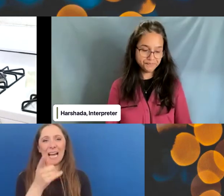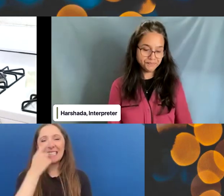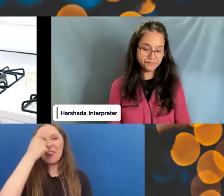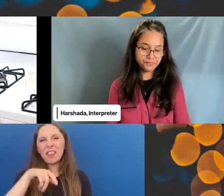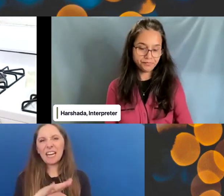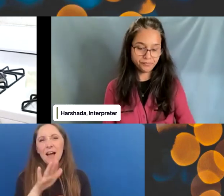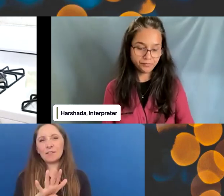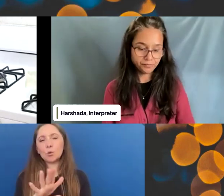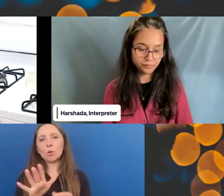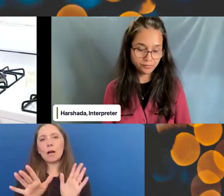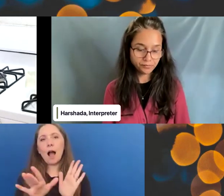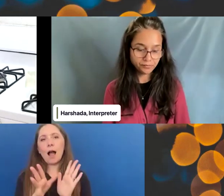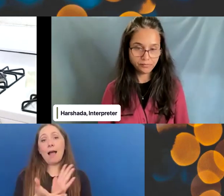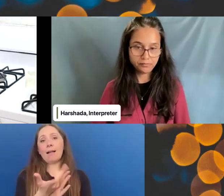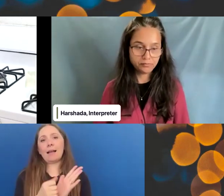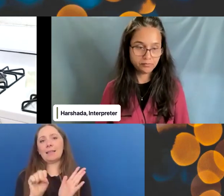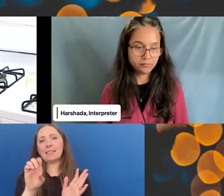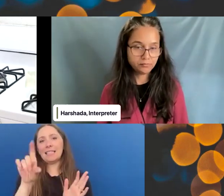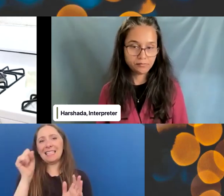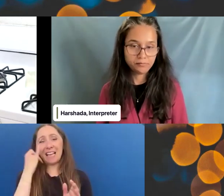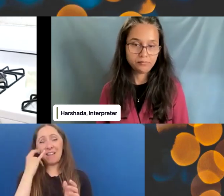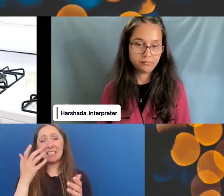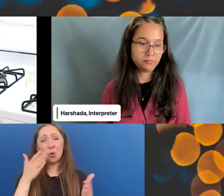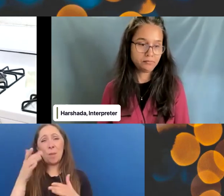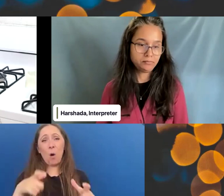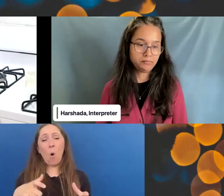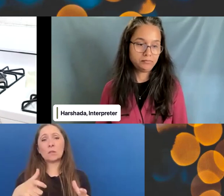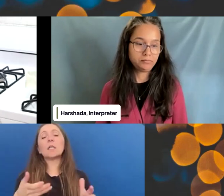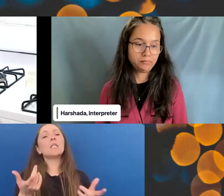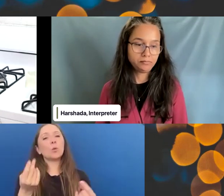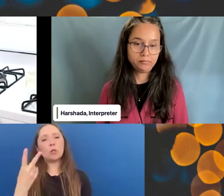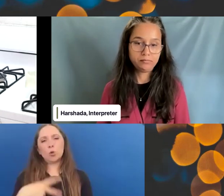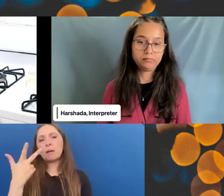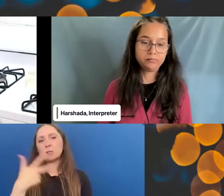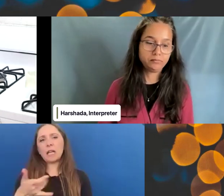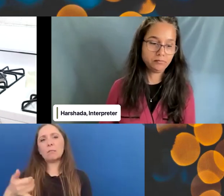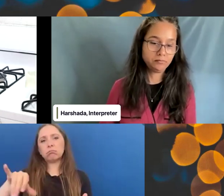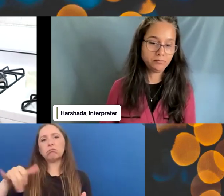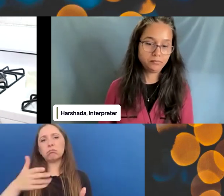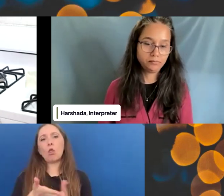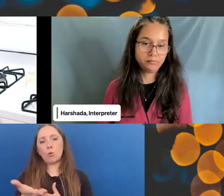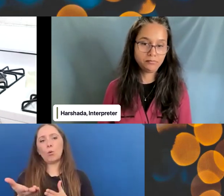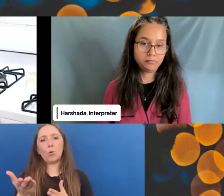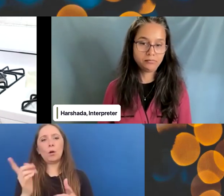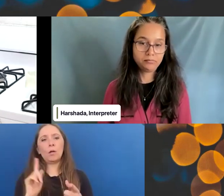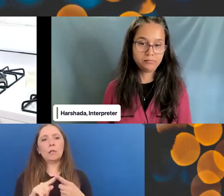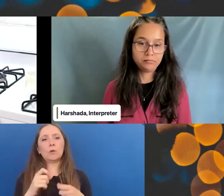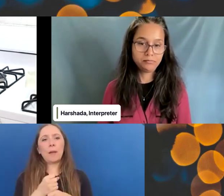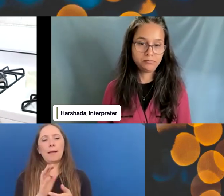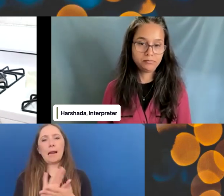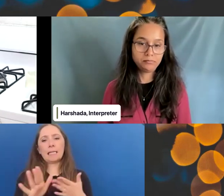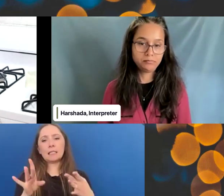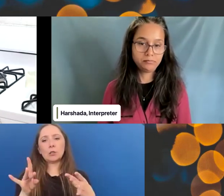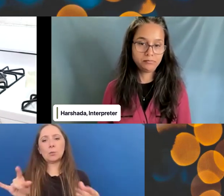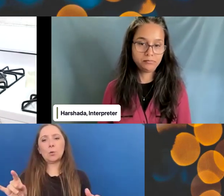catch the seeds. If your sieve is not thin enough, don't worry, just pass it once through. If there are too many seeds, pass it through again. But again, it's easier